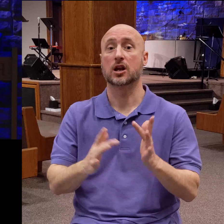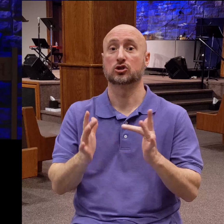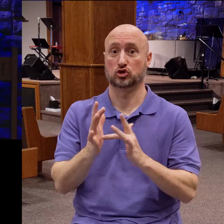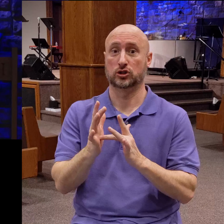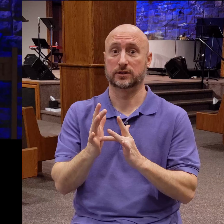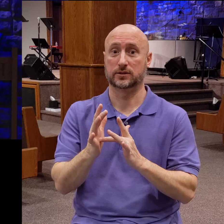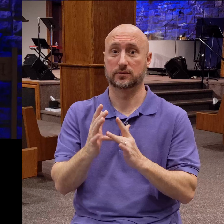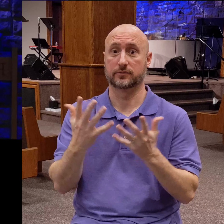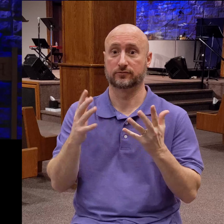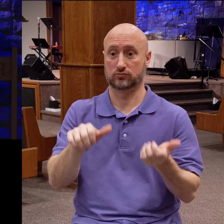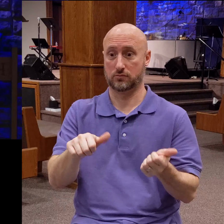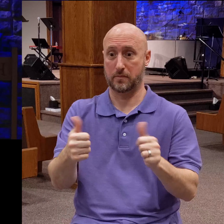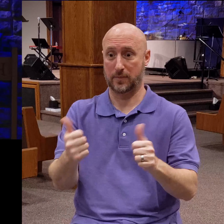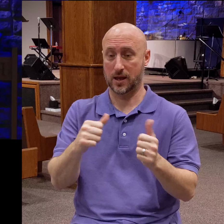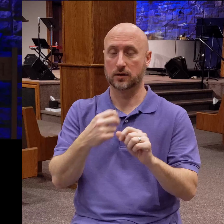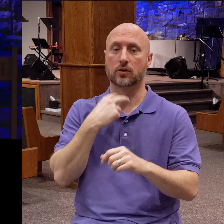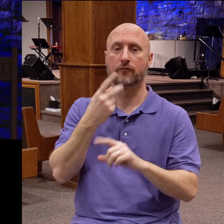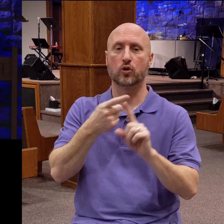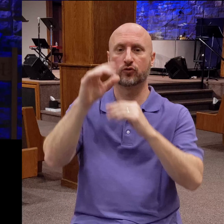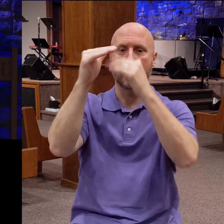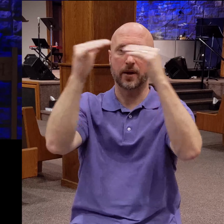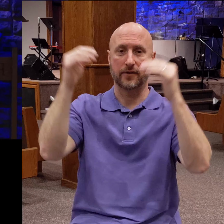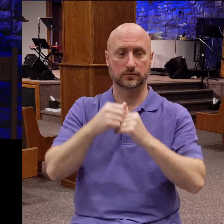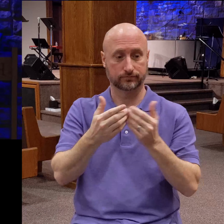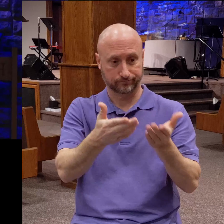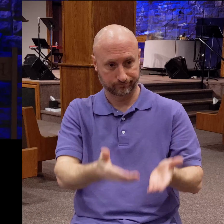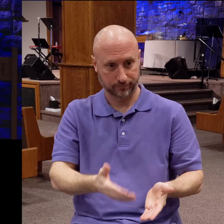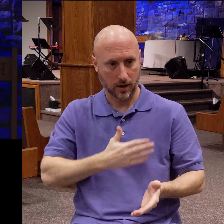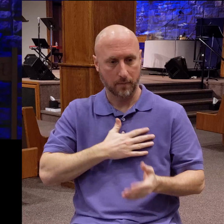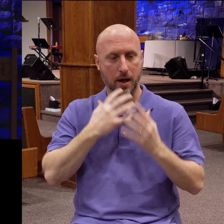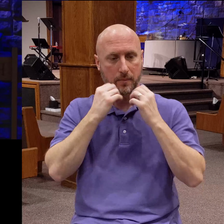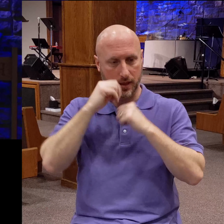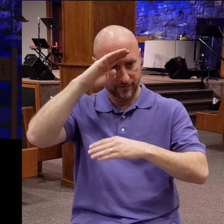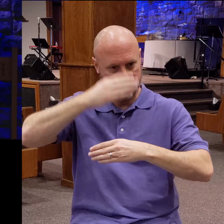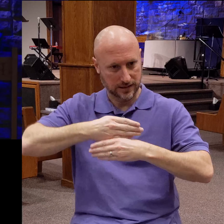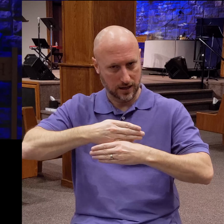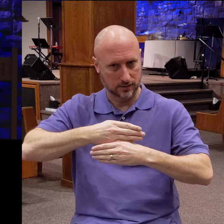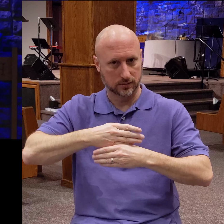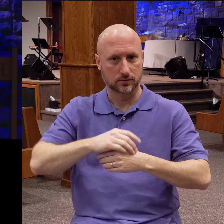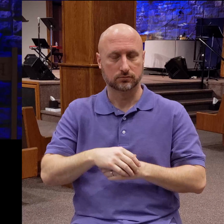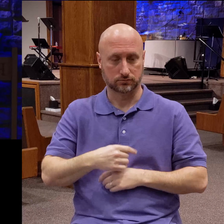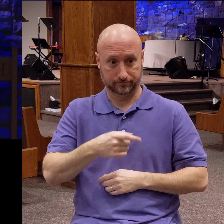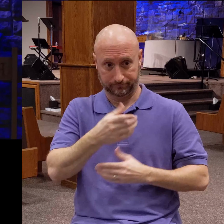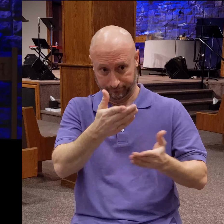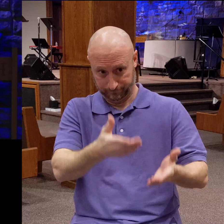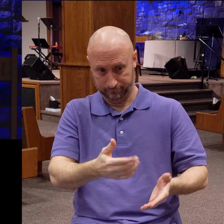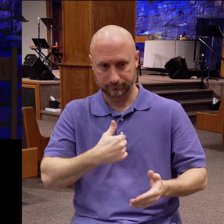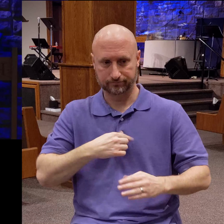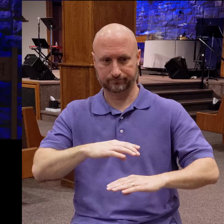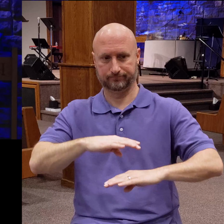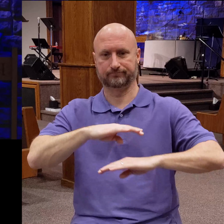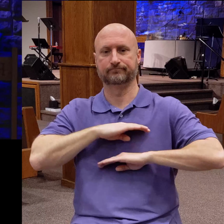When Jesus was baptized, a voice came from heaven. This is my beloved Son, the Son of God, in whom I am well